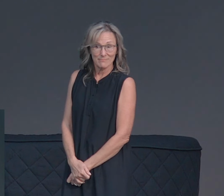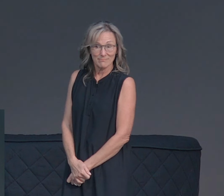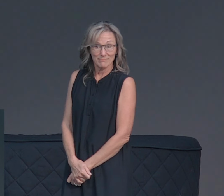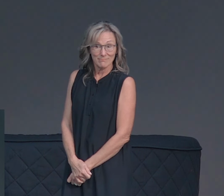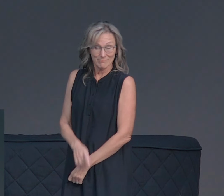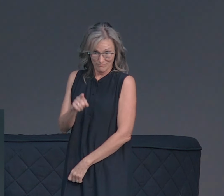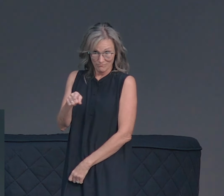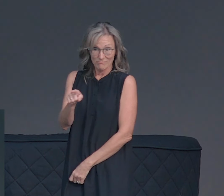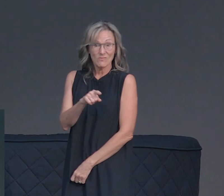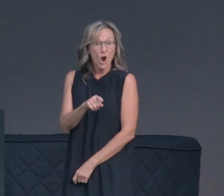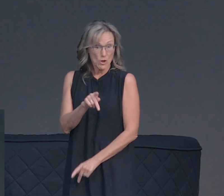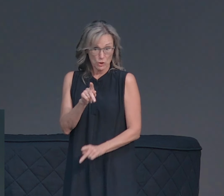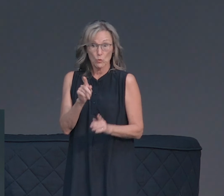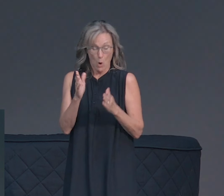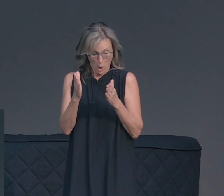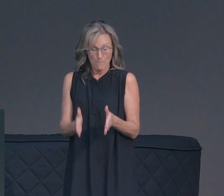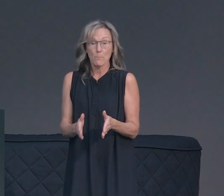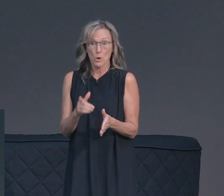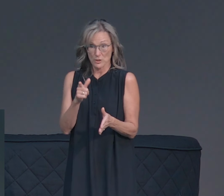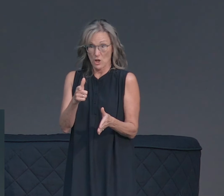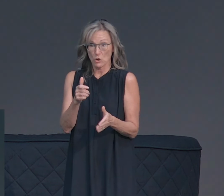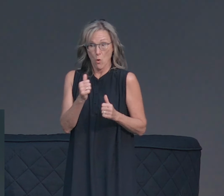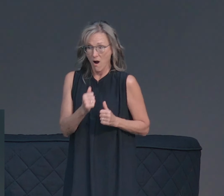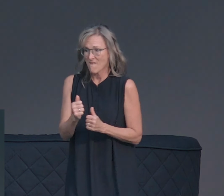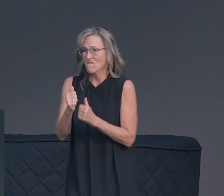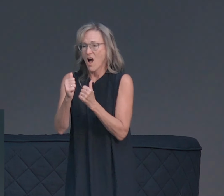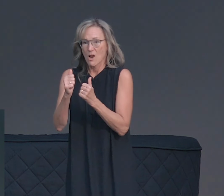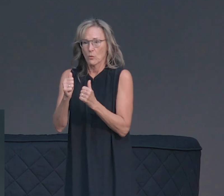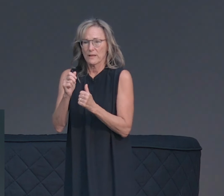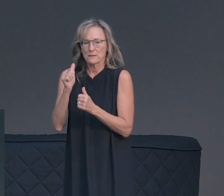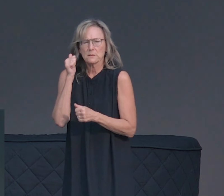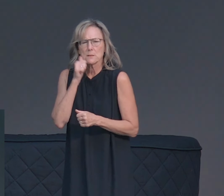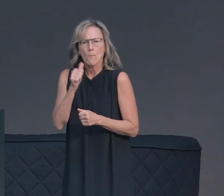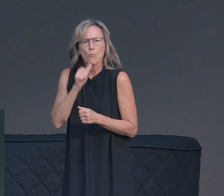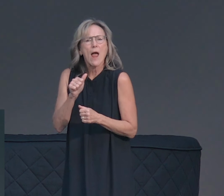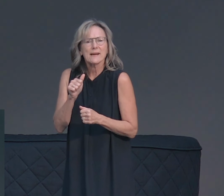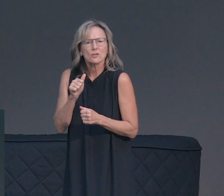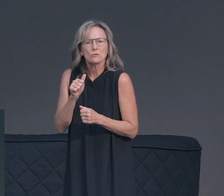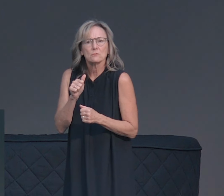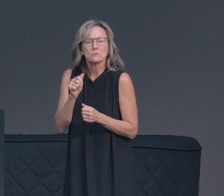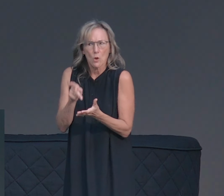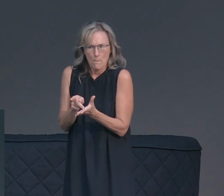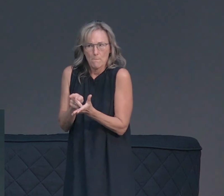Are you a person that's pursuing practical purity of heart?